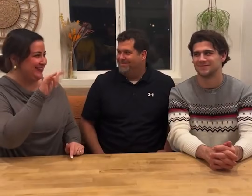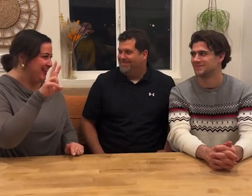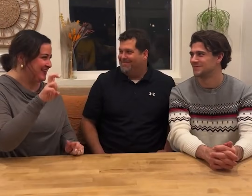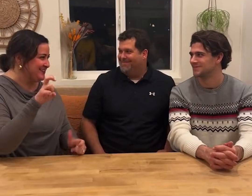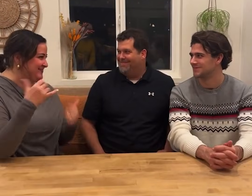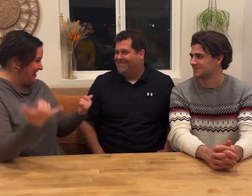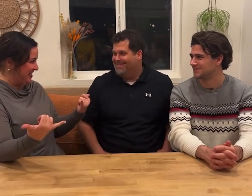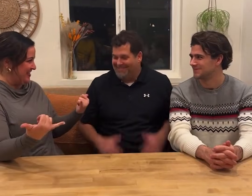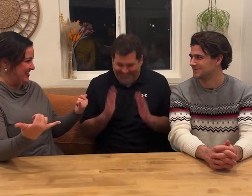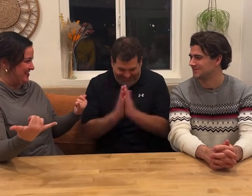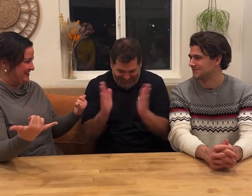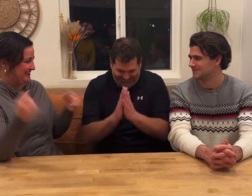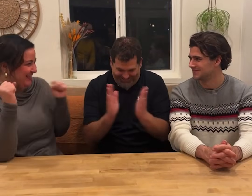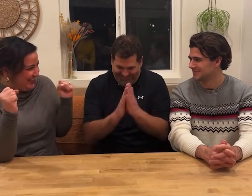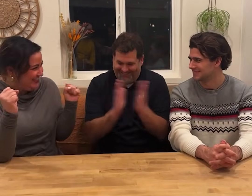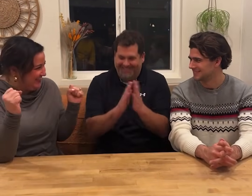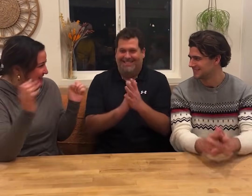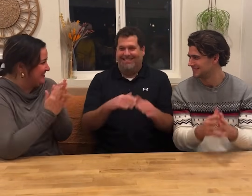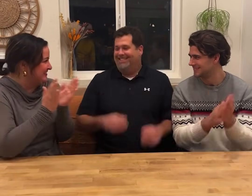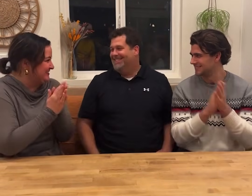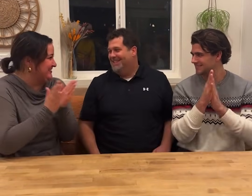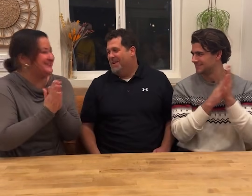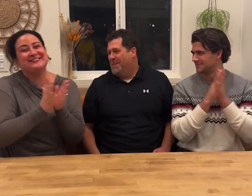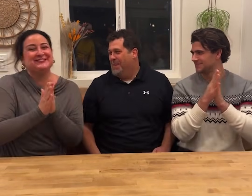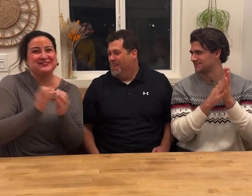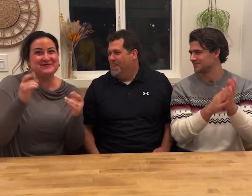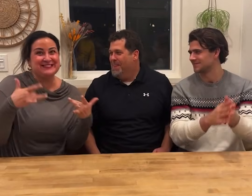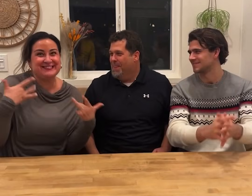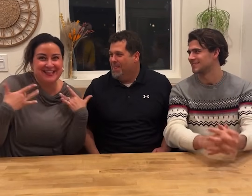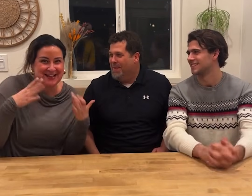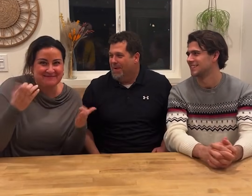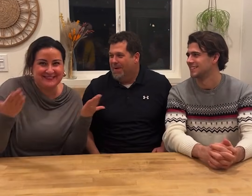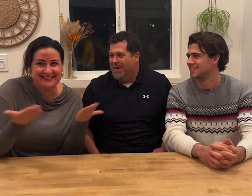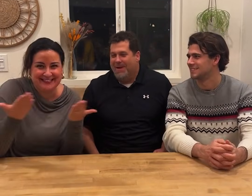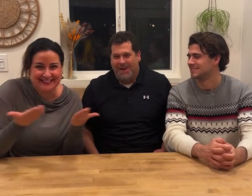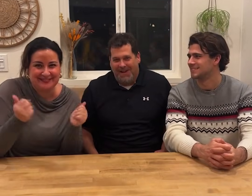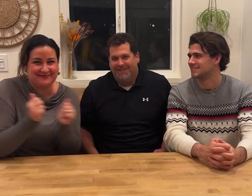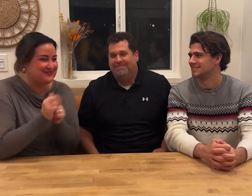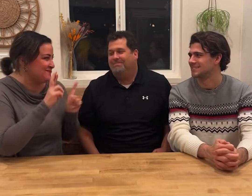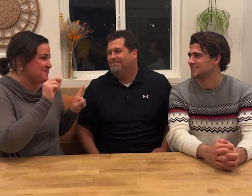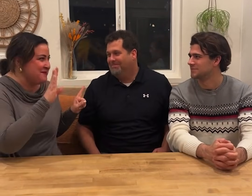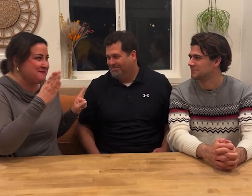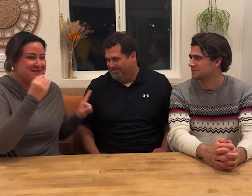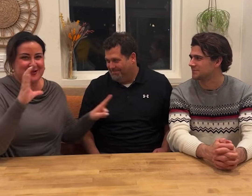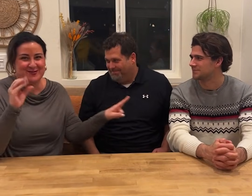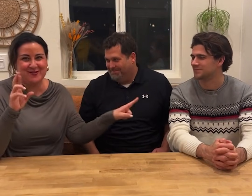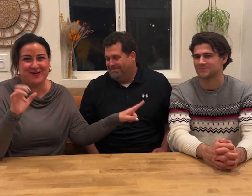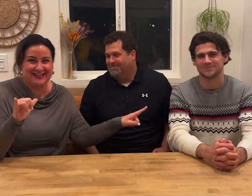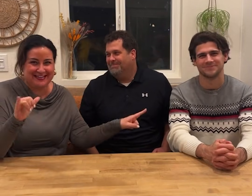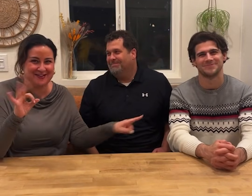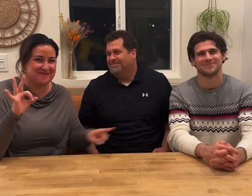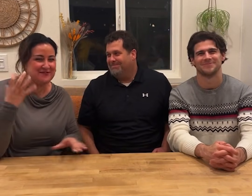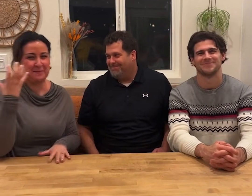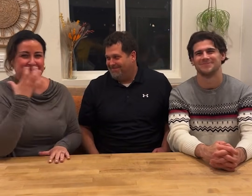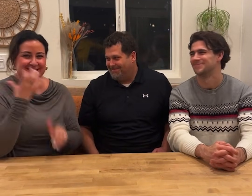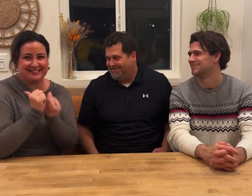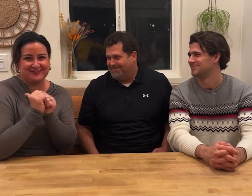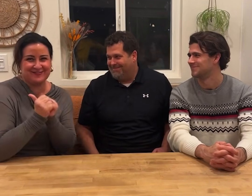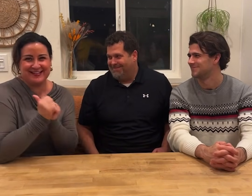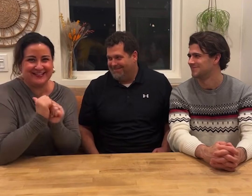All right, we are now live. We are so excited to be here with Rob and Corey of the